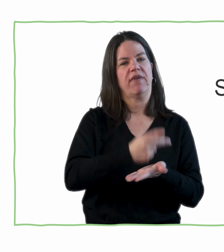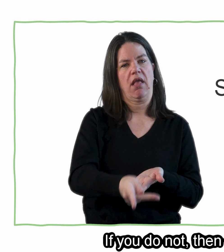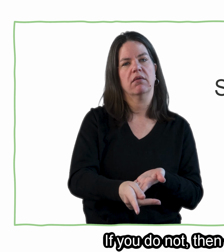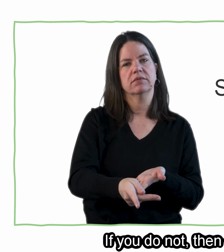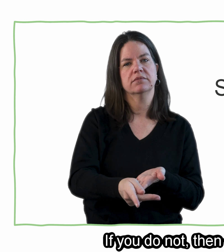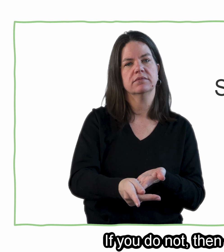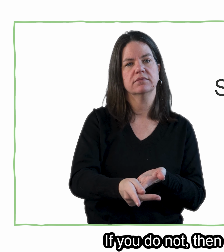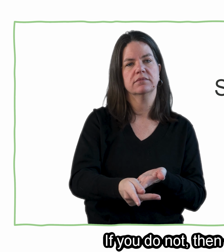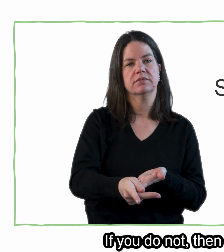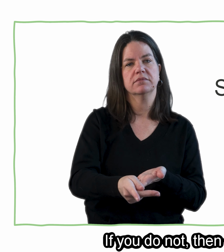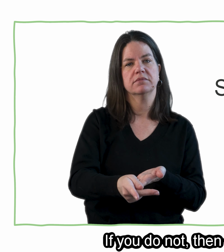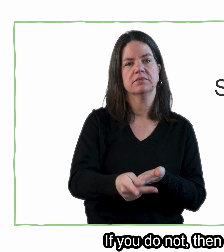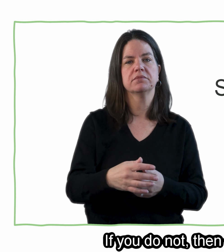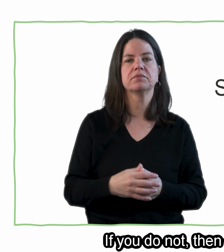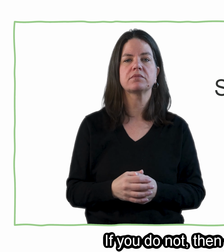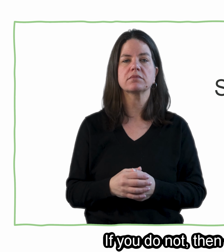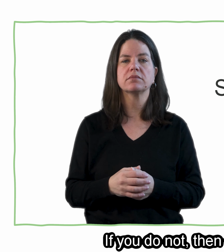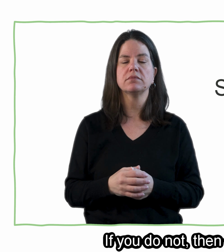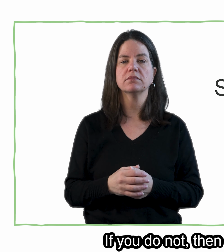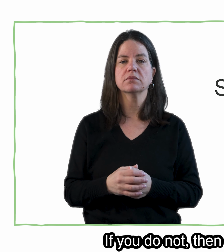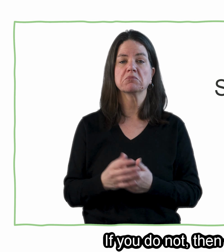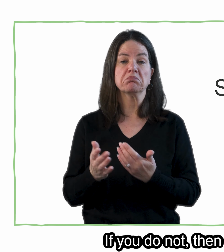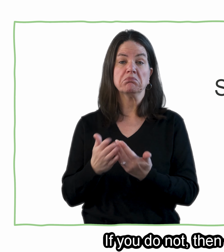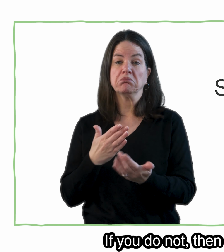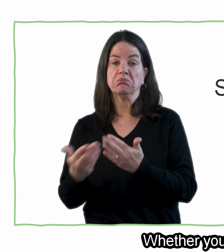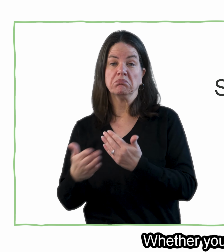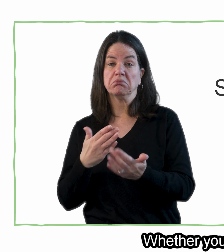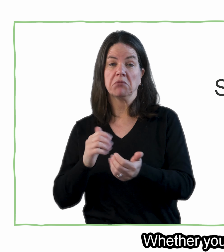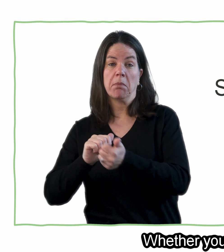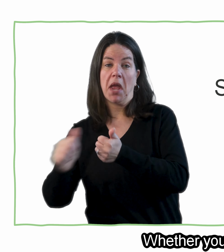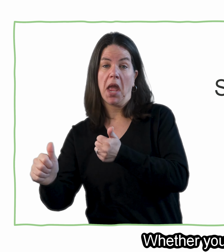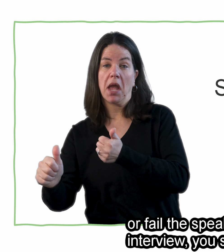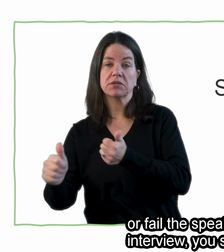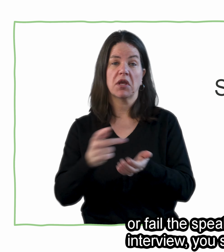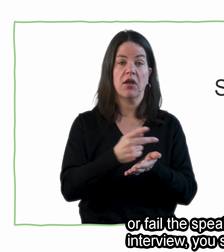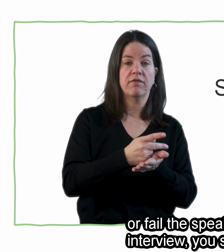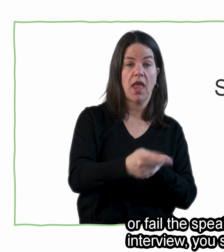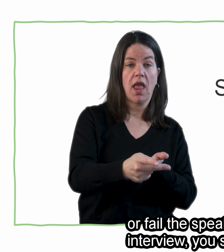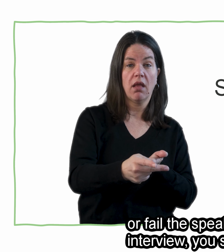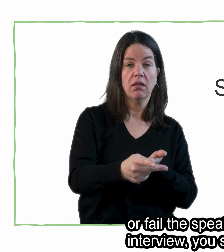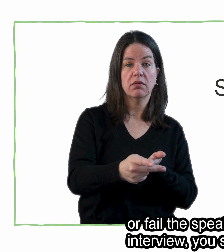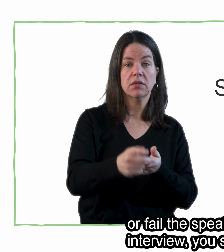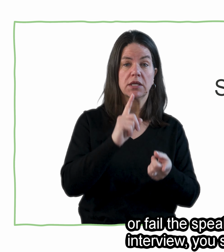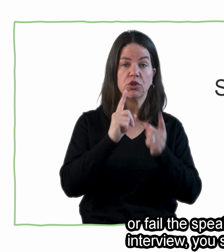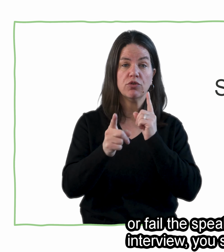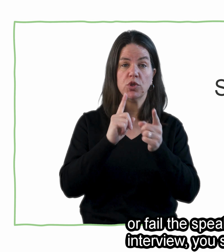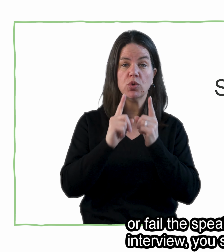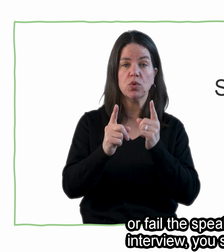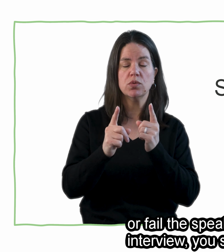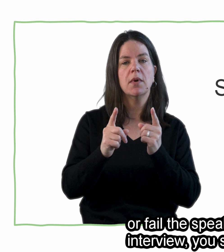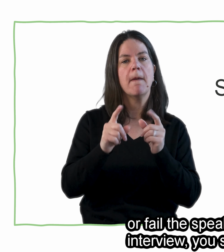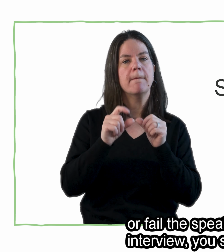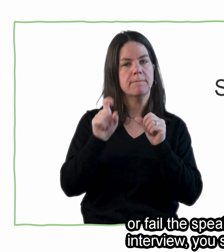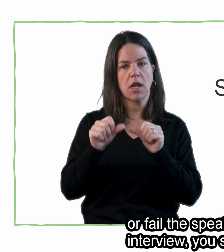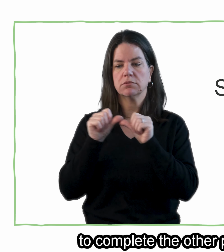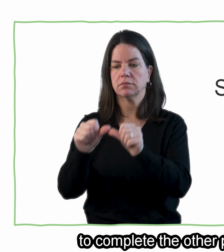If you do not, then you will fail. Whether you pass or fail the speaking test interview, you still have to